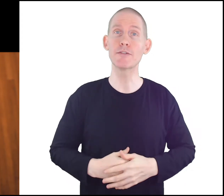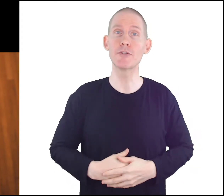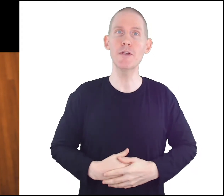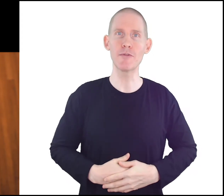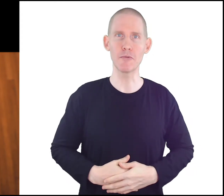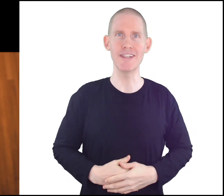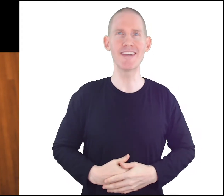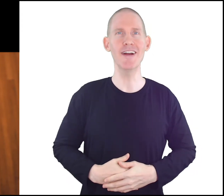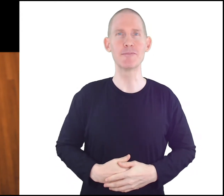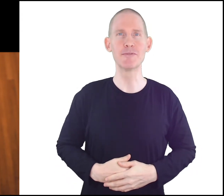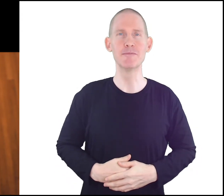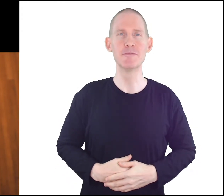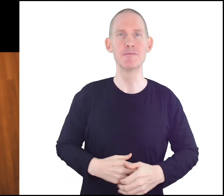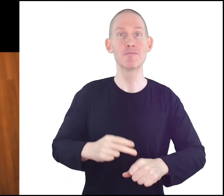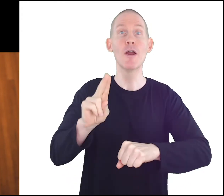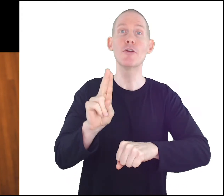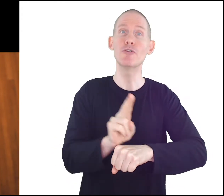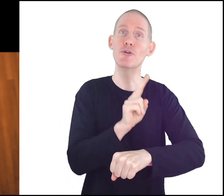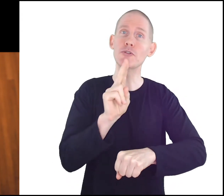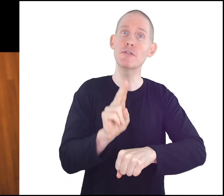it 3 times. Use.